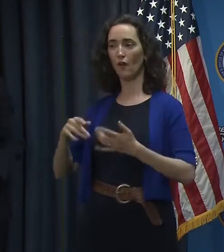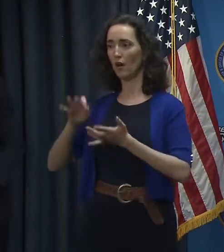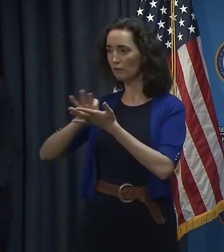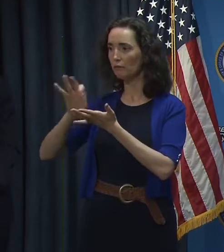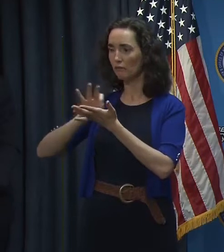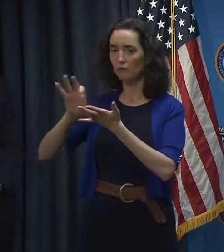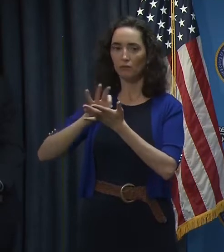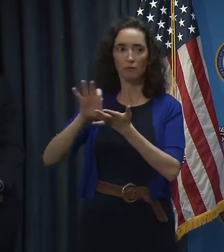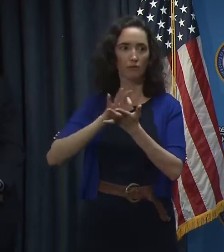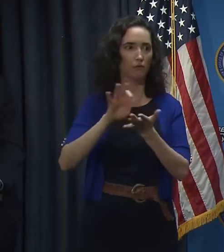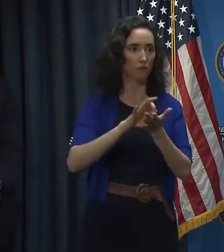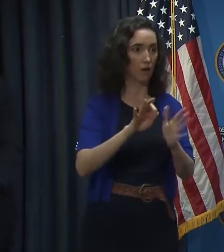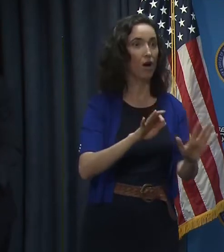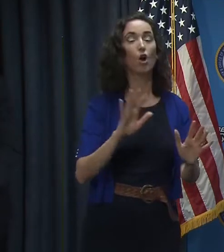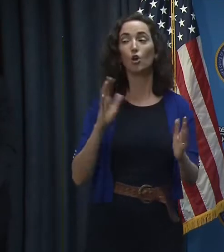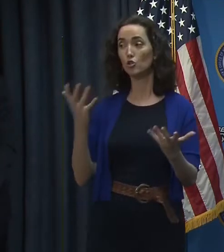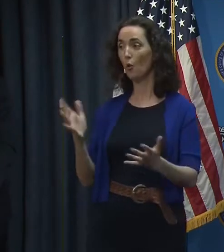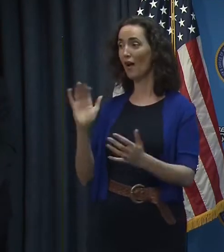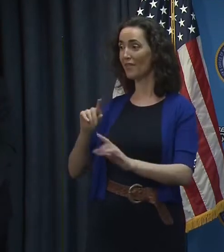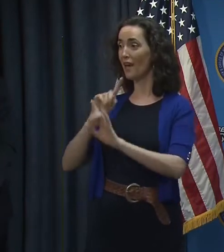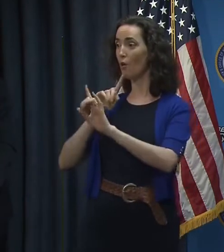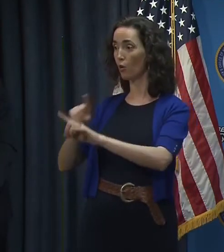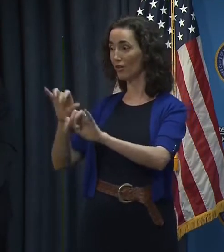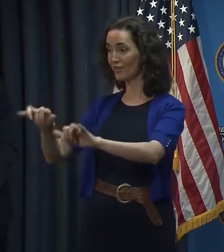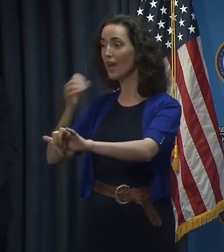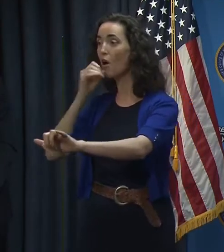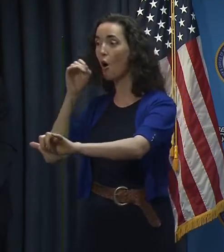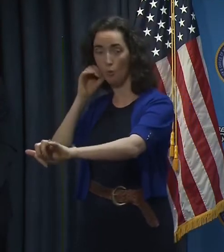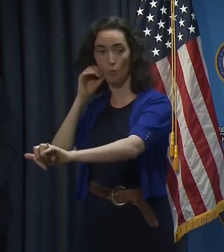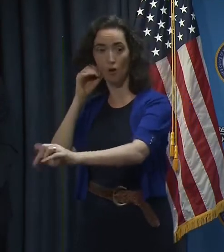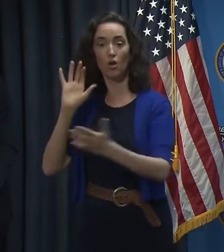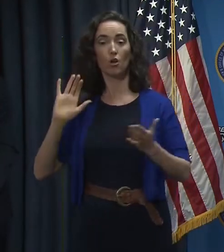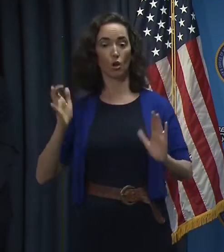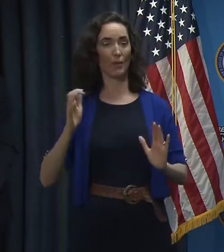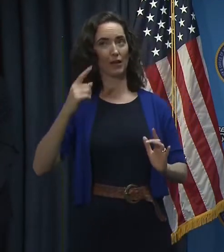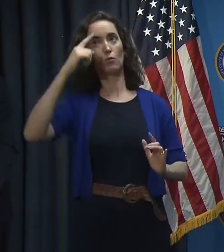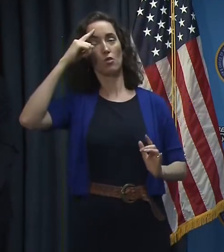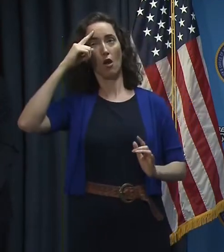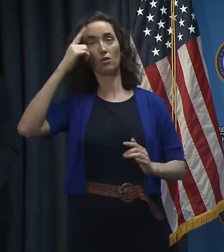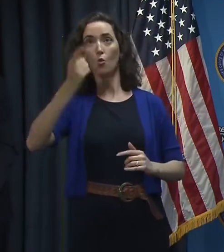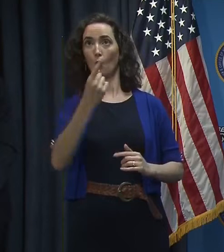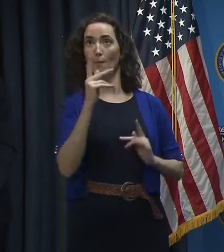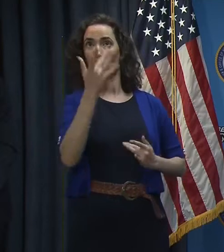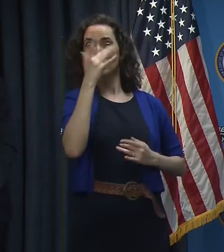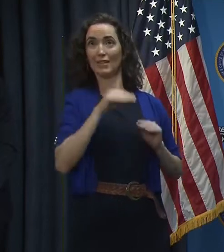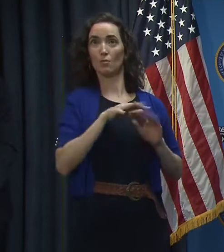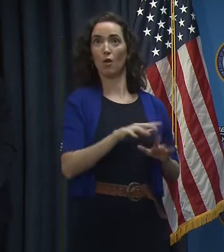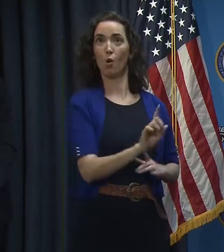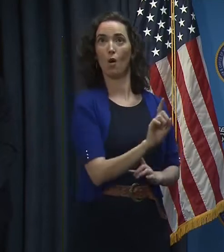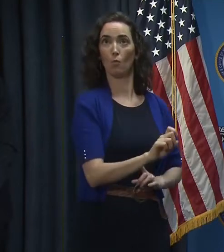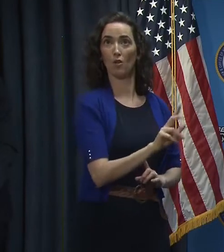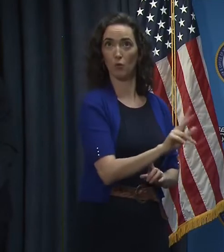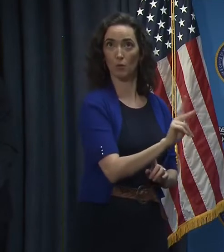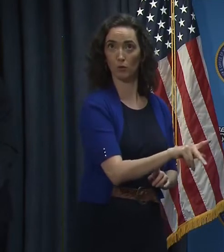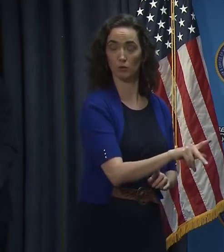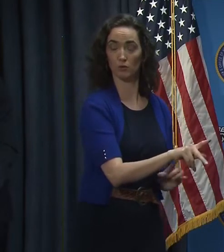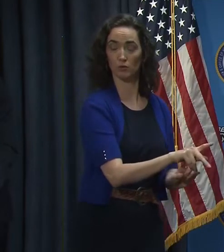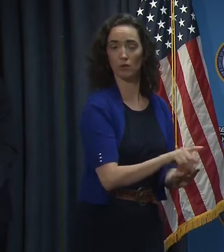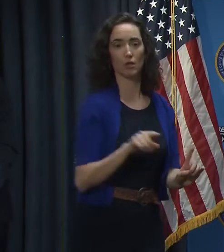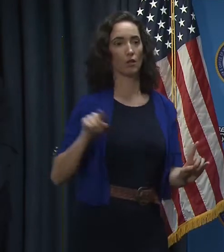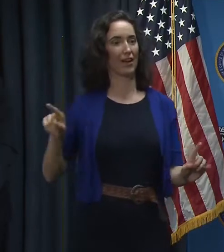cases, actually is tracking a little below the 1.3. And as I mentioned to you all last week, by deaths, it's slightly above